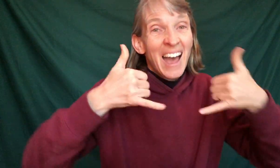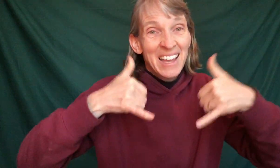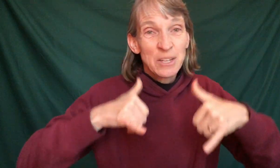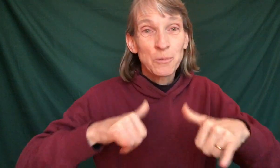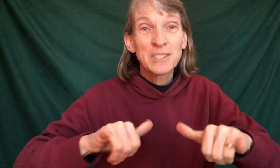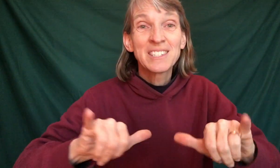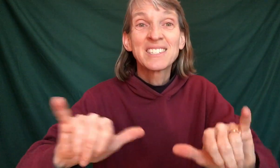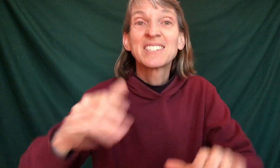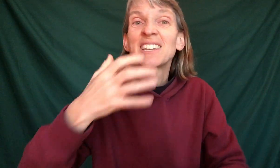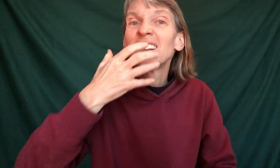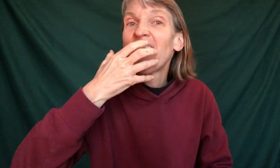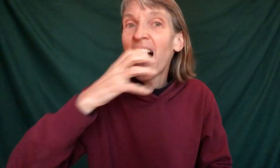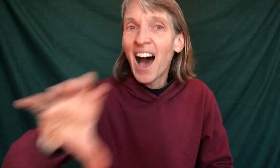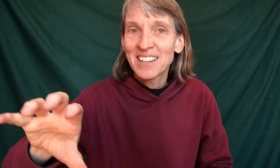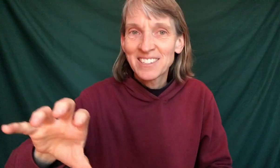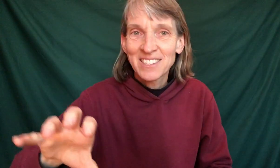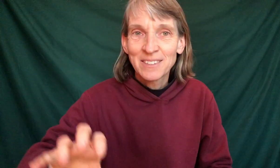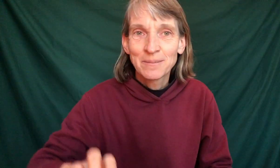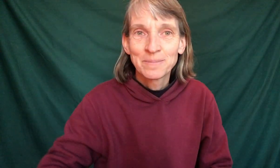And it was still hot.